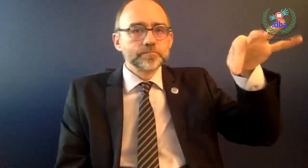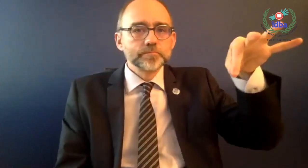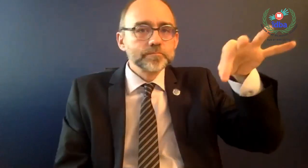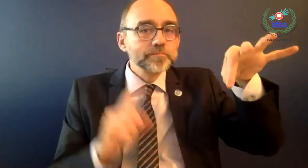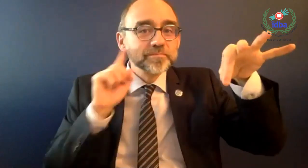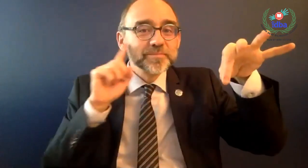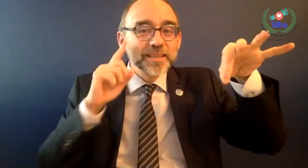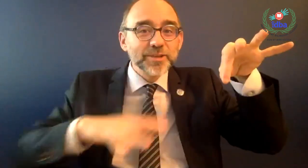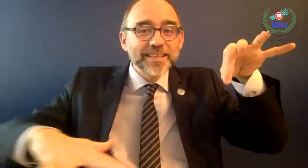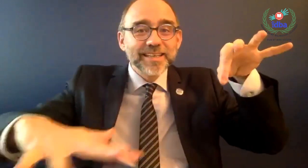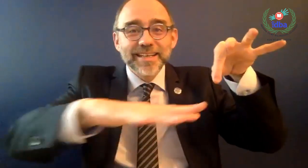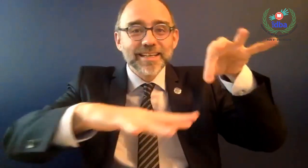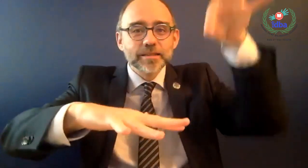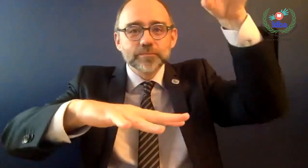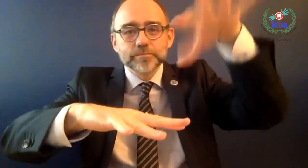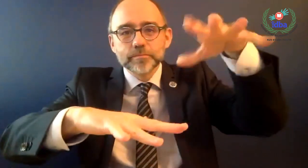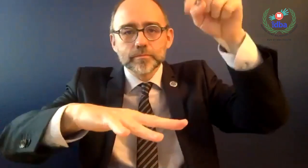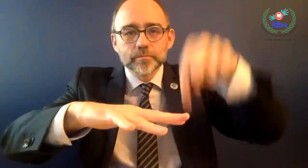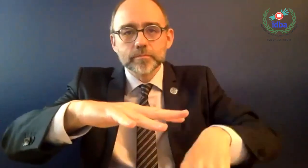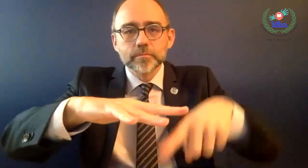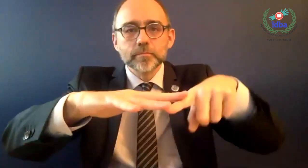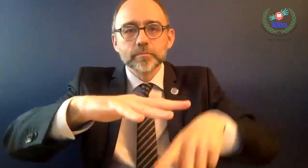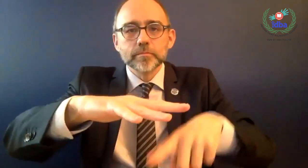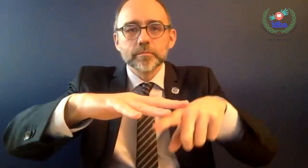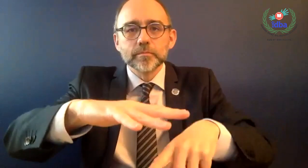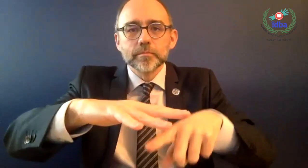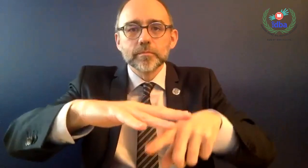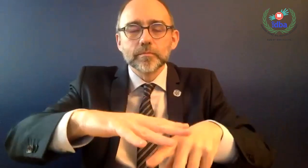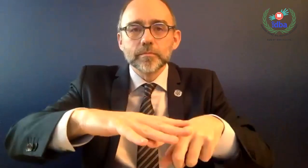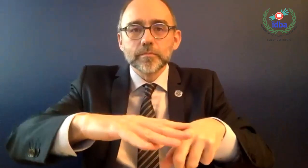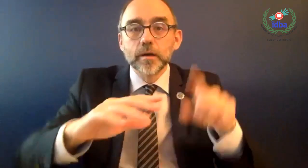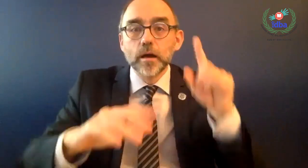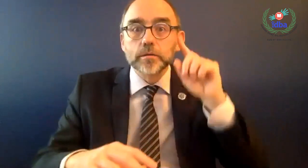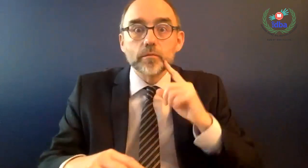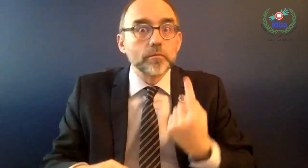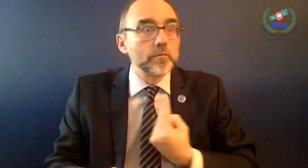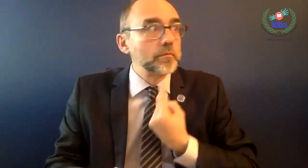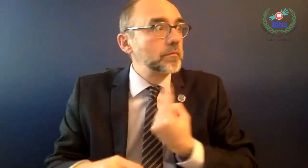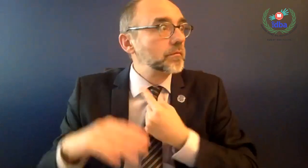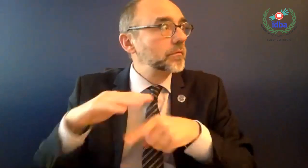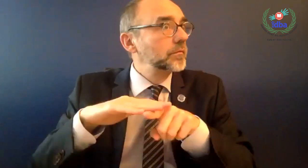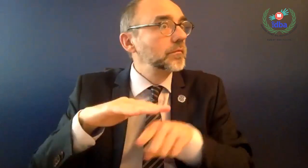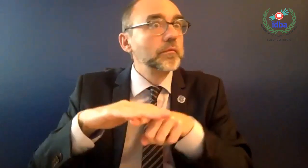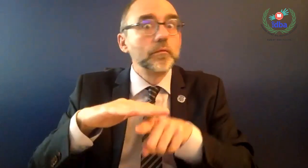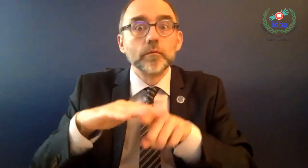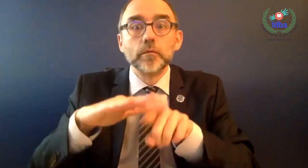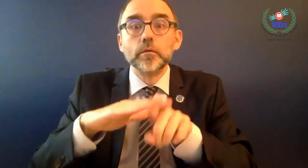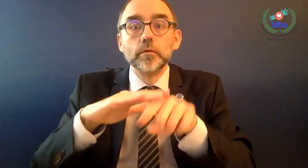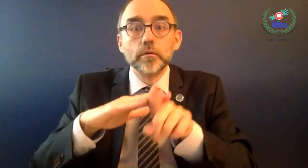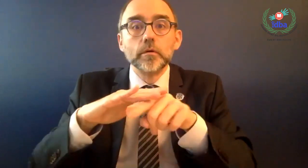just to find out a deaf person and put put together in the inclusive setup, and the deaf child in that